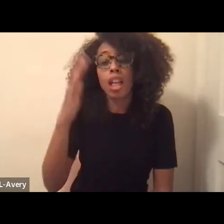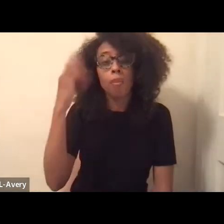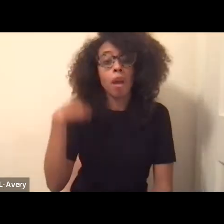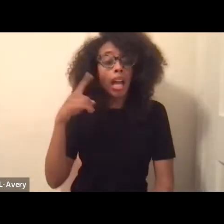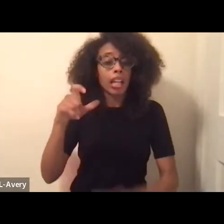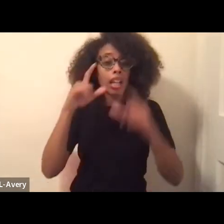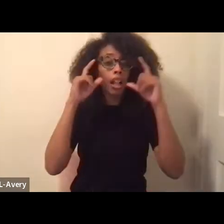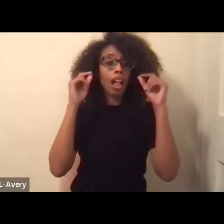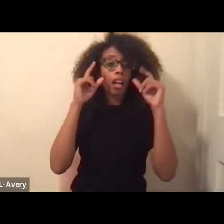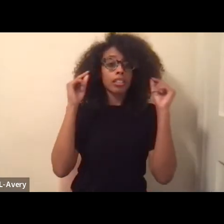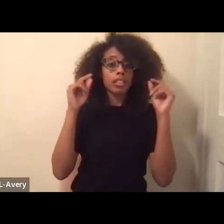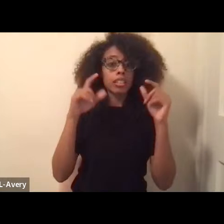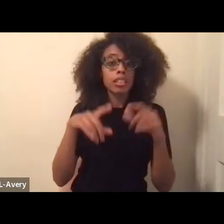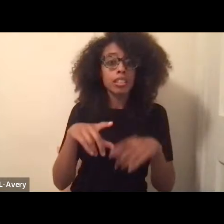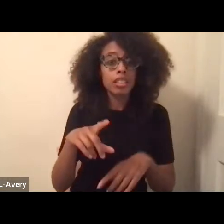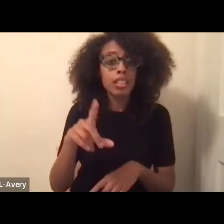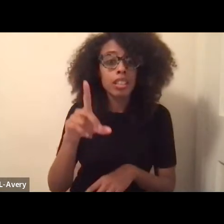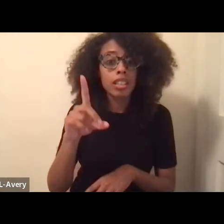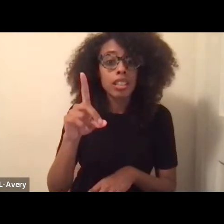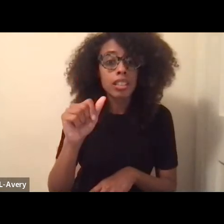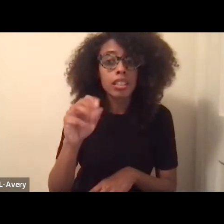Damali, can you unmute?